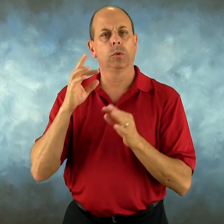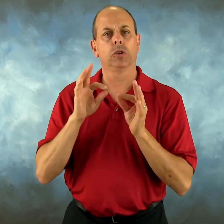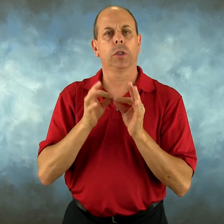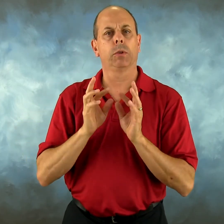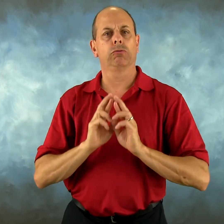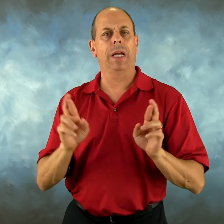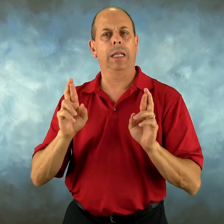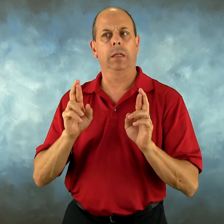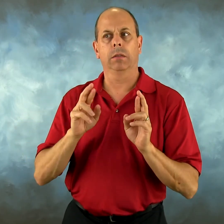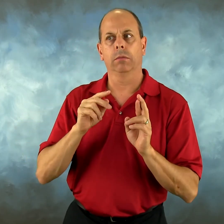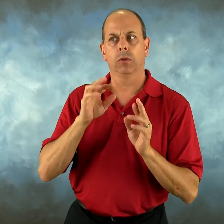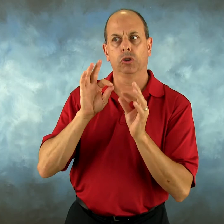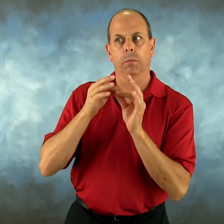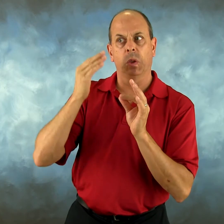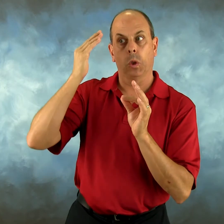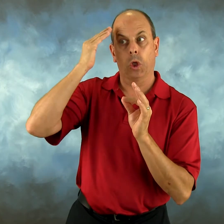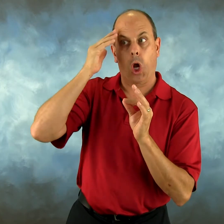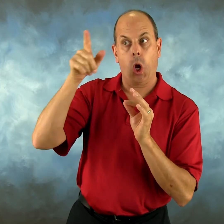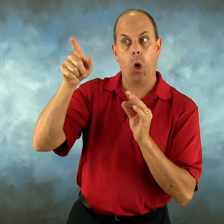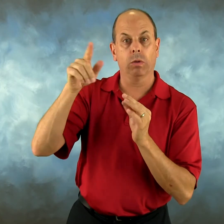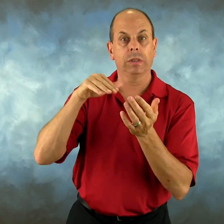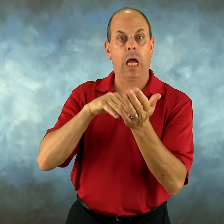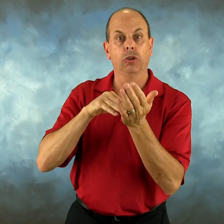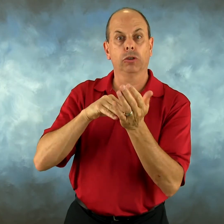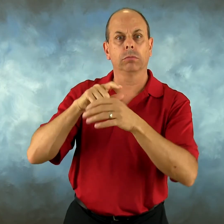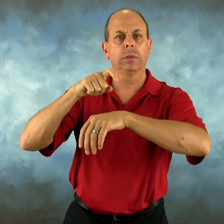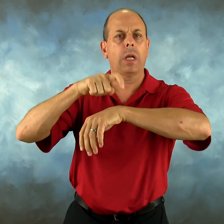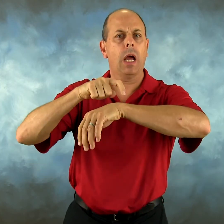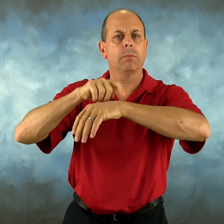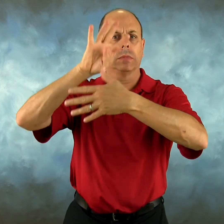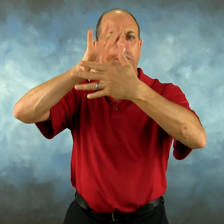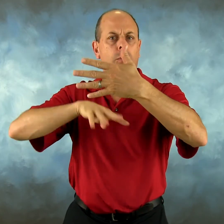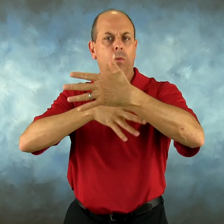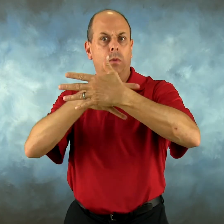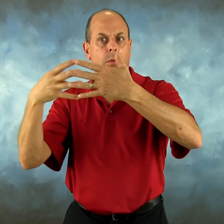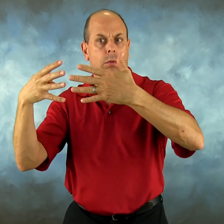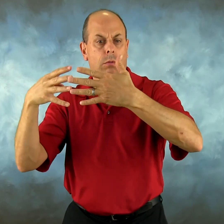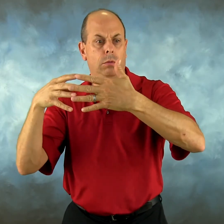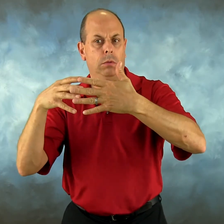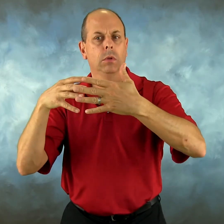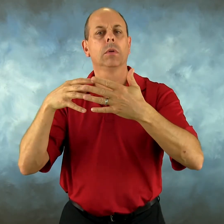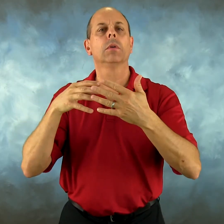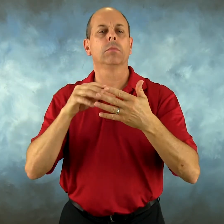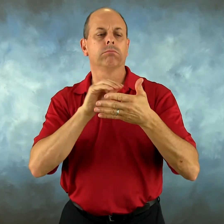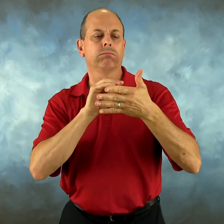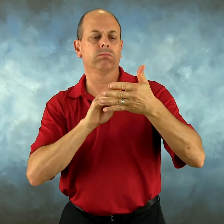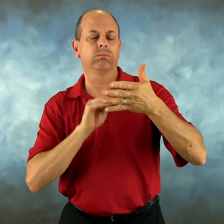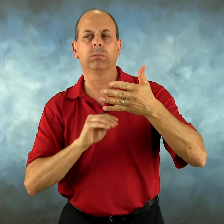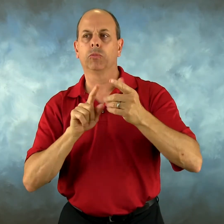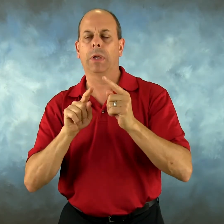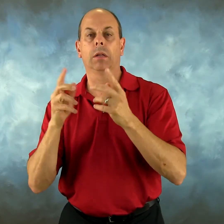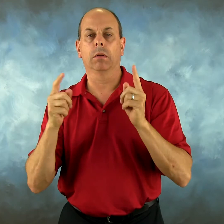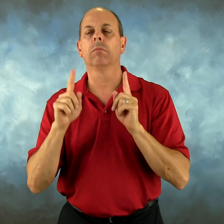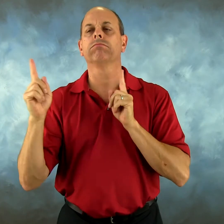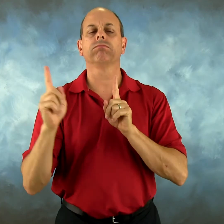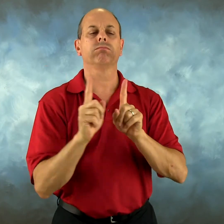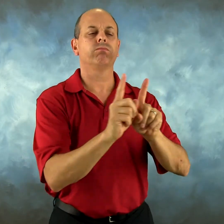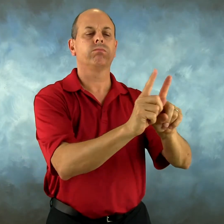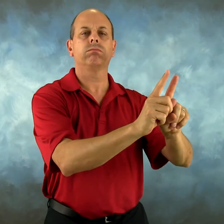coordinate schedules to best utilize interpreter services. This will help either the doctors from having to wait for an